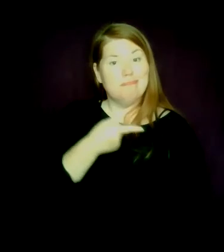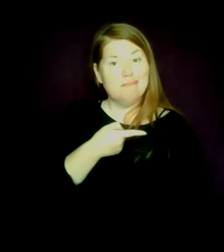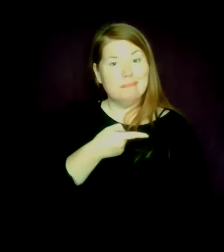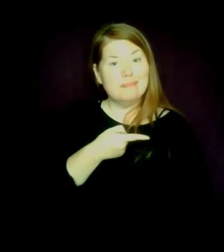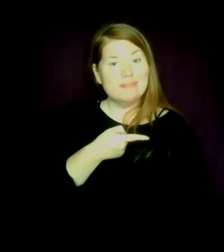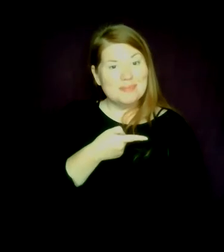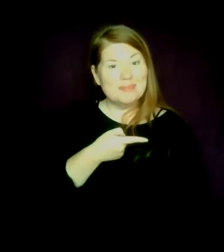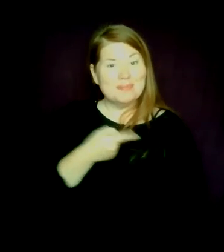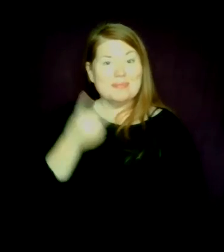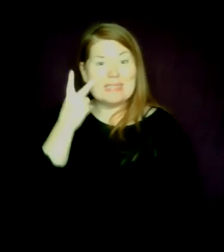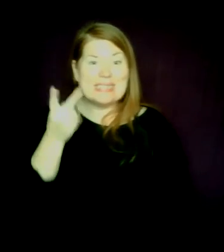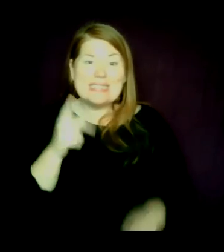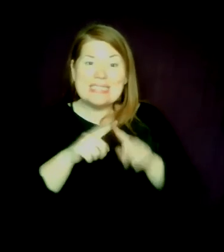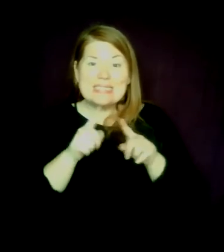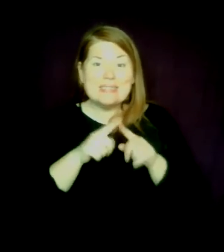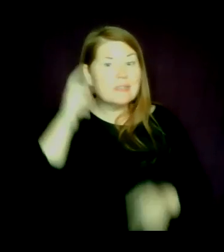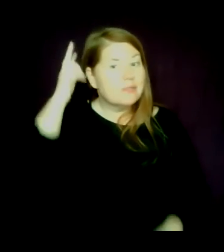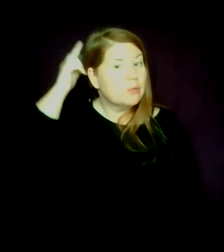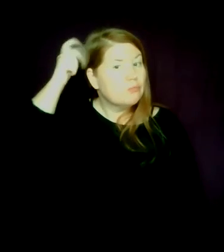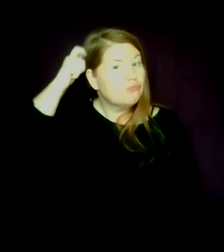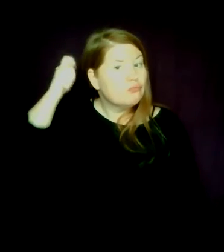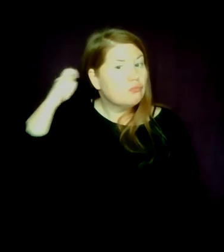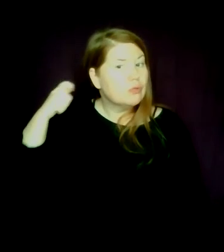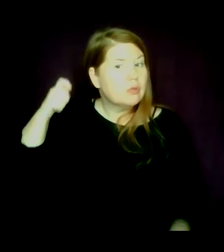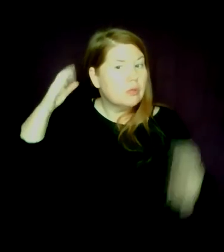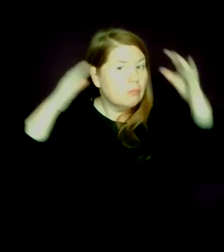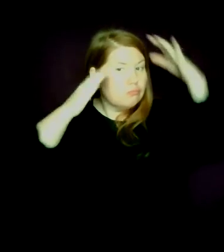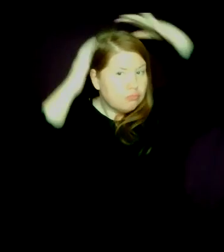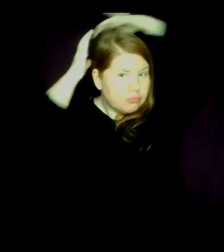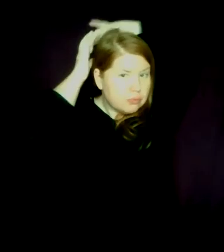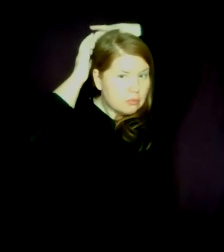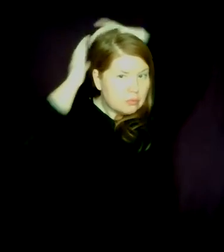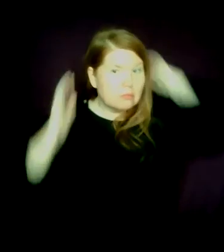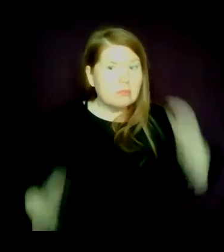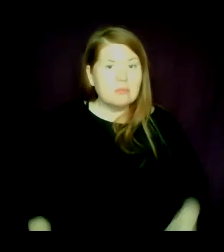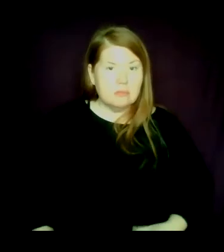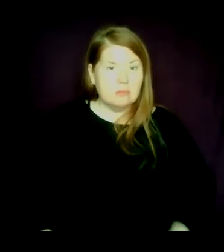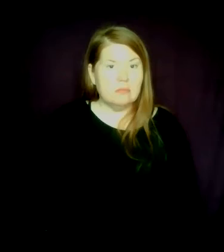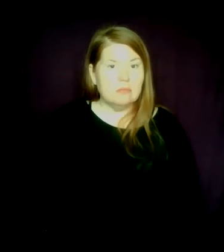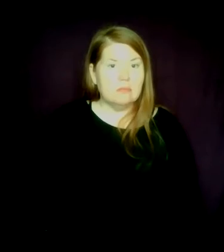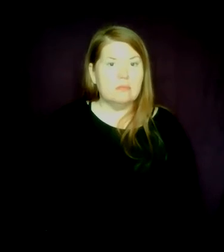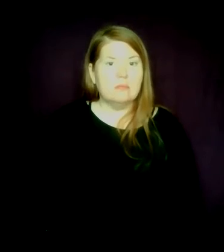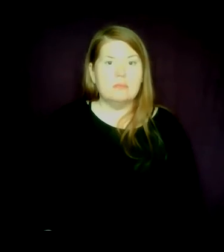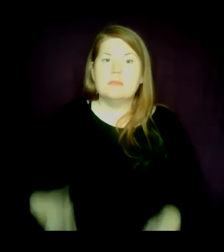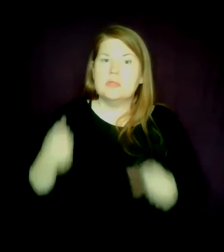There are her braids in her hair. She's got a ponytail and I've got a brush. Okay, remember when you're